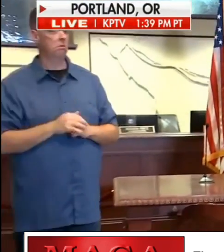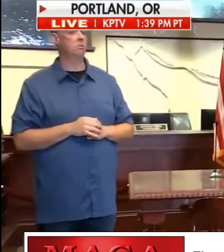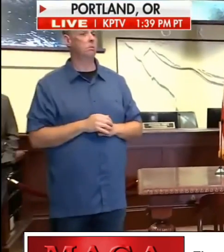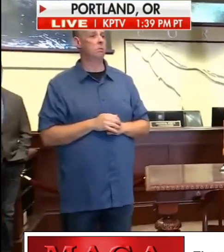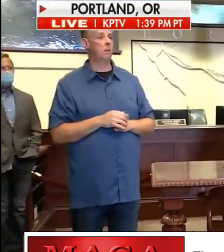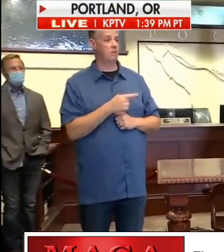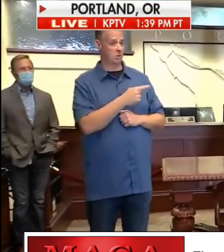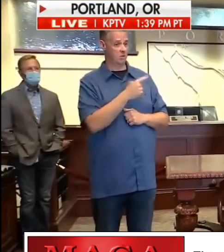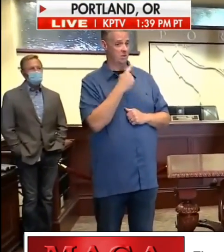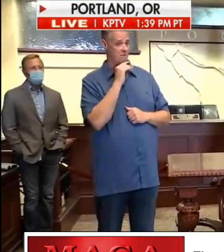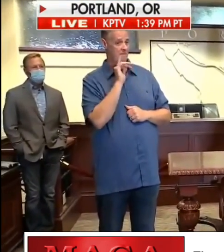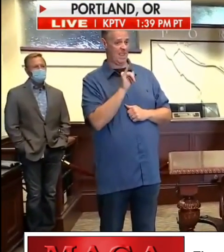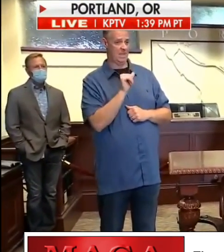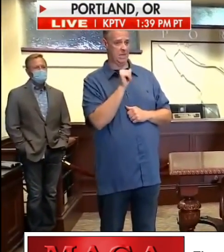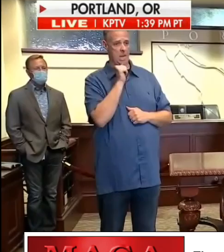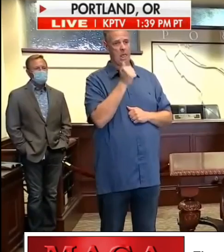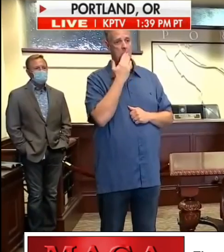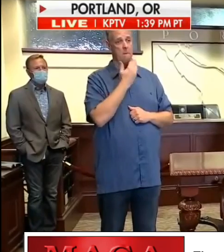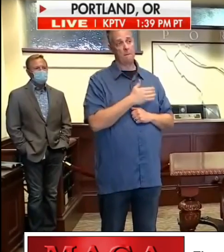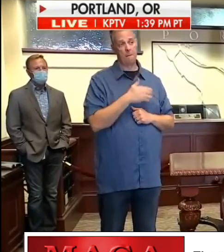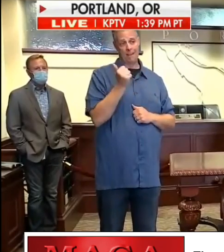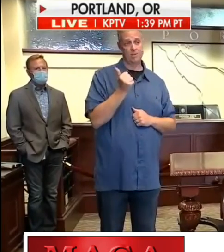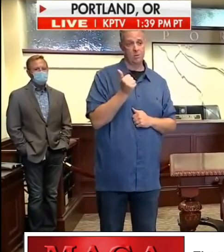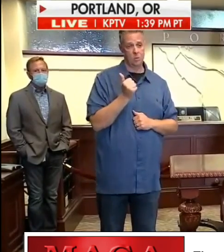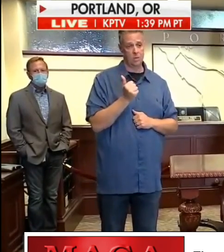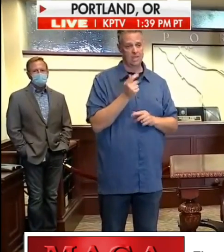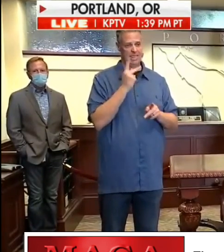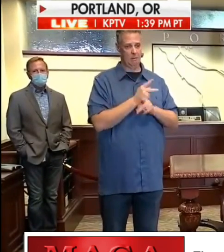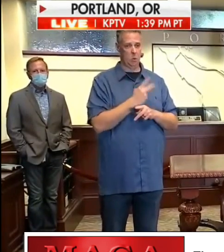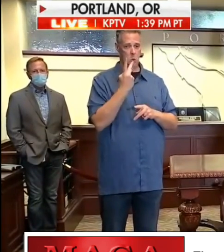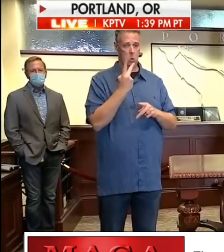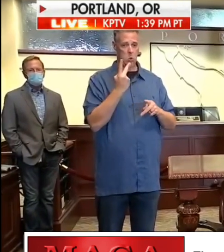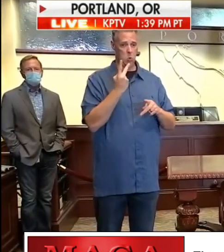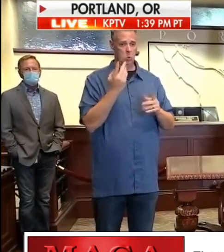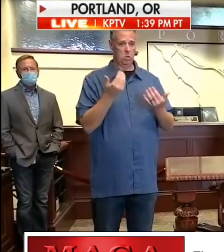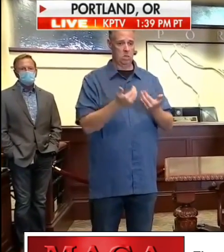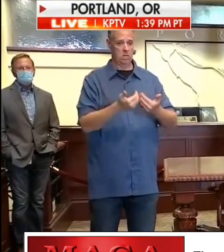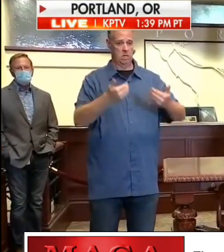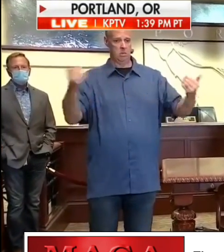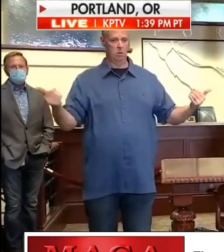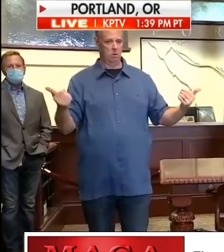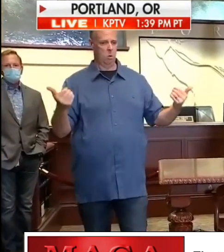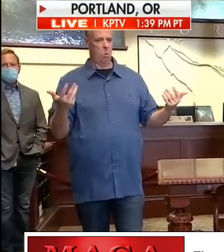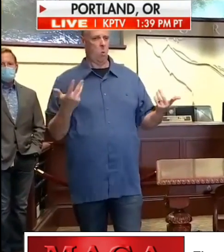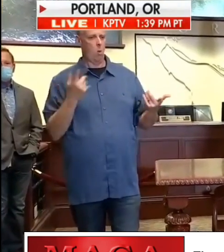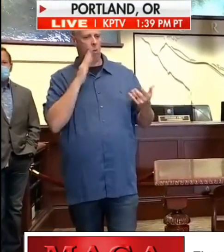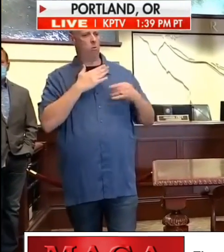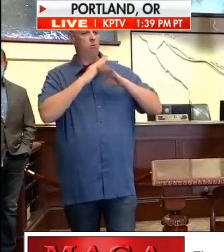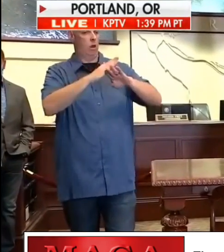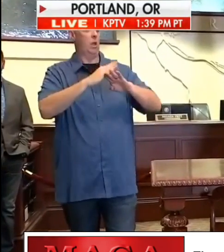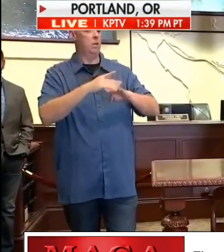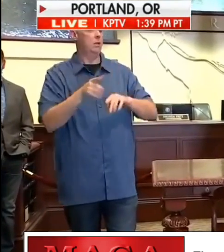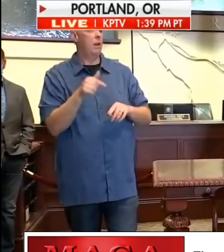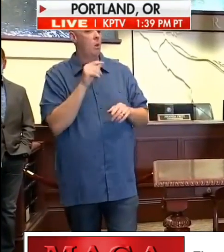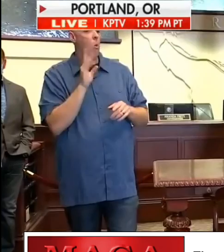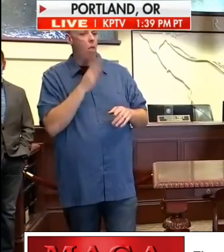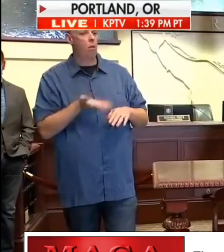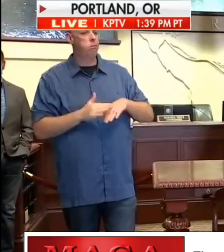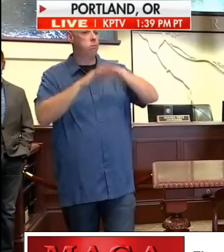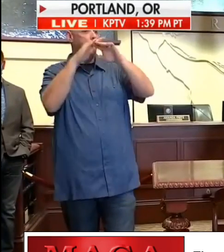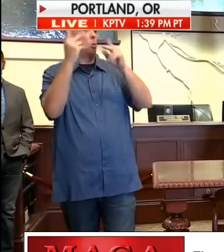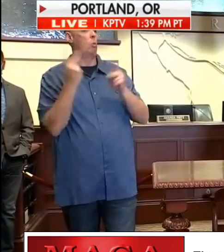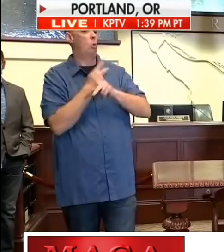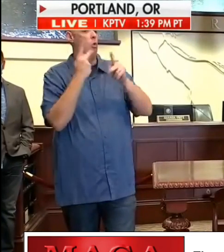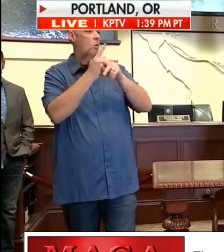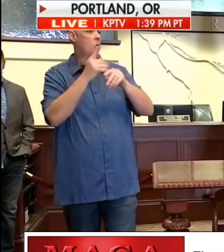it's operationally not feasible to keep those two sides apart, what's going to stop this from escalating to